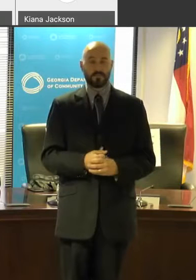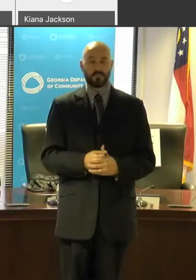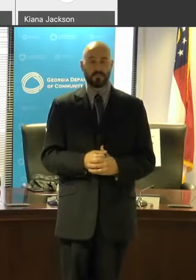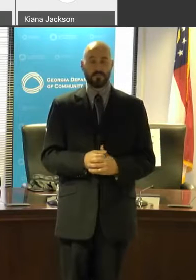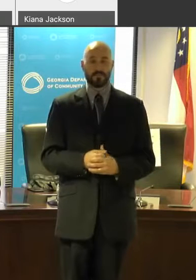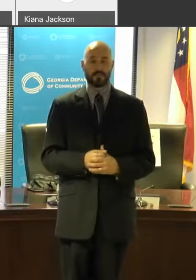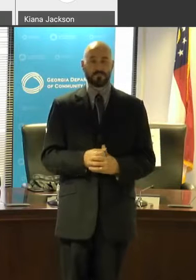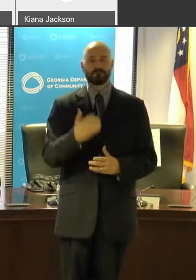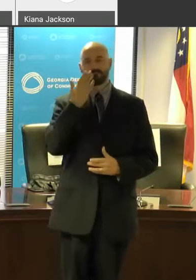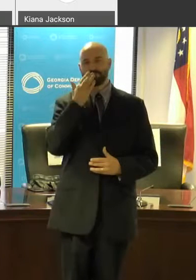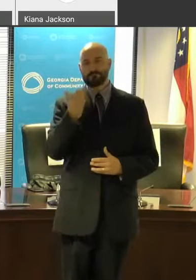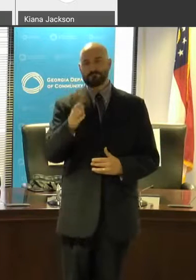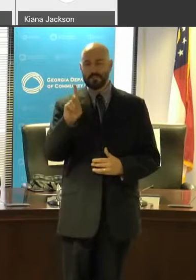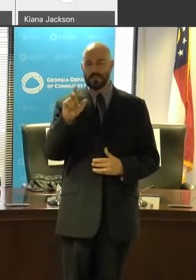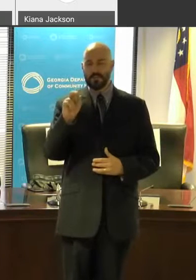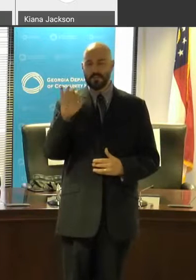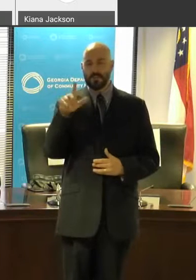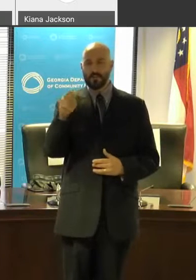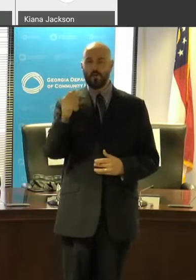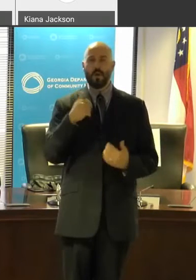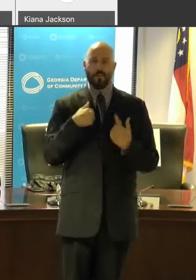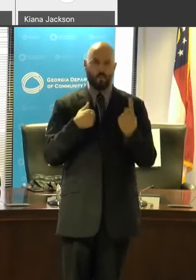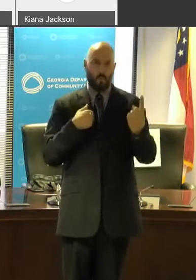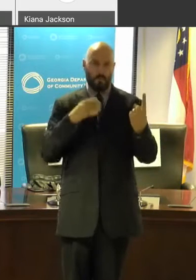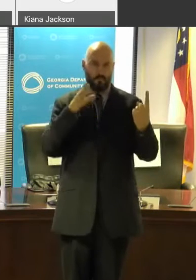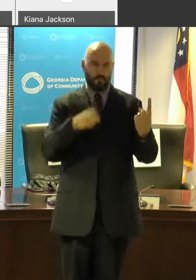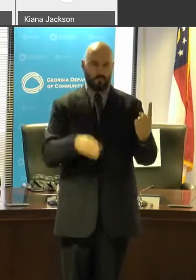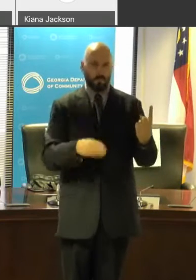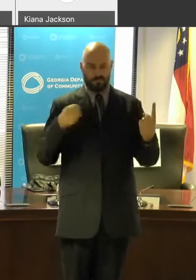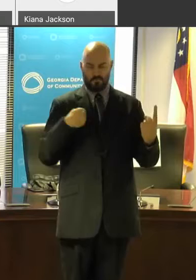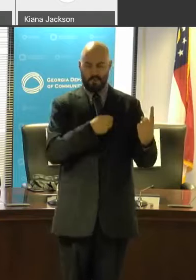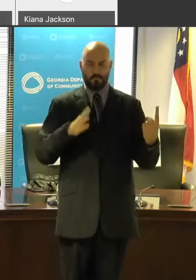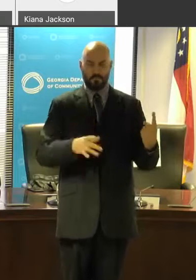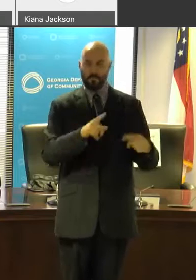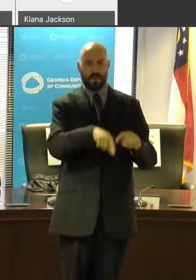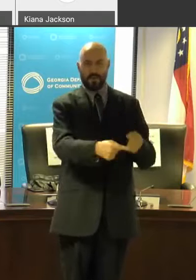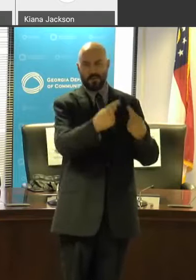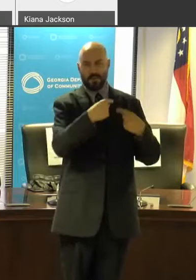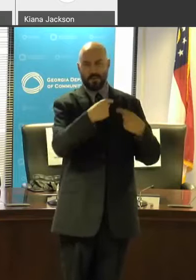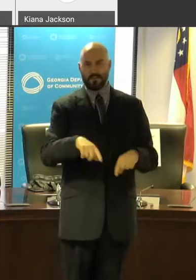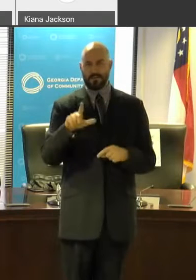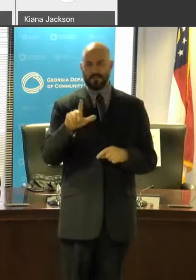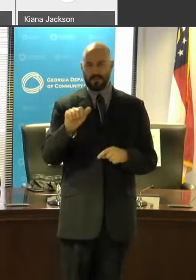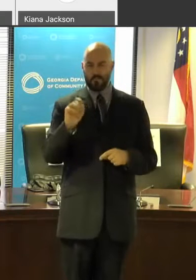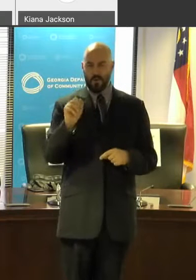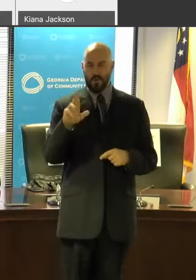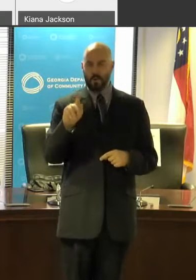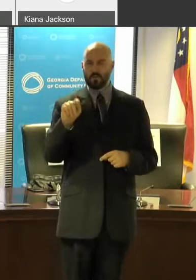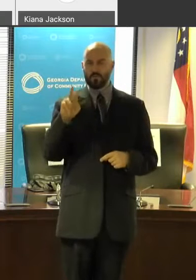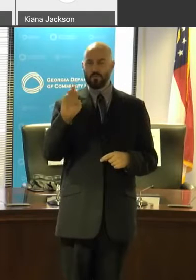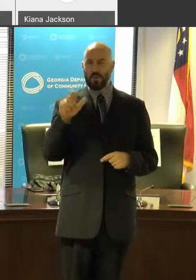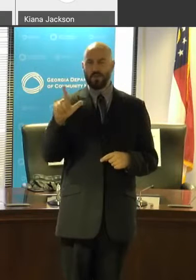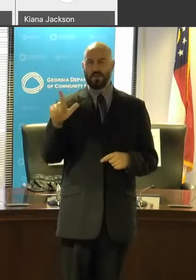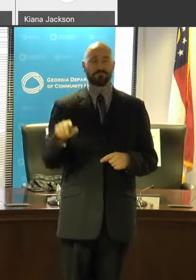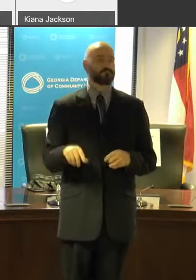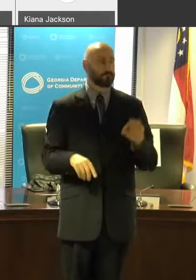and we will note that we have one member that will not be in attendance, Mark Trail. Thank you, Chairman. Yes, thank you, Denisha. We